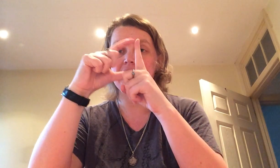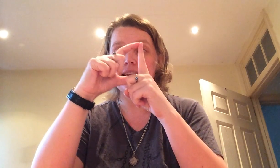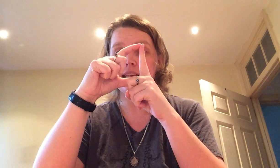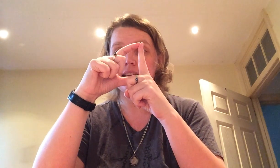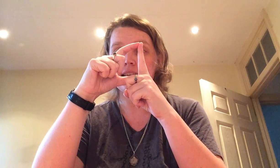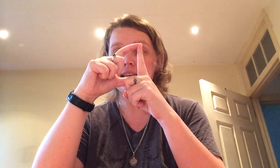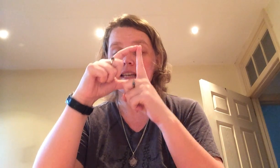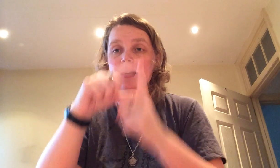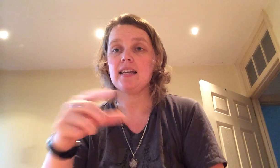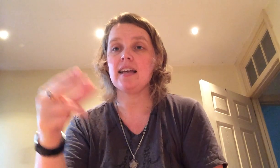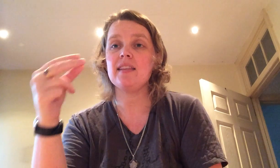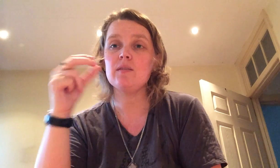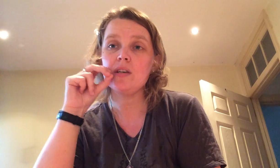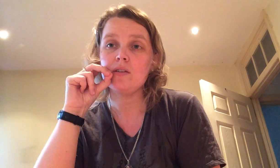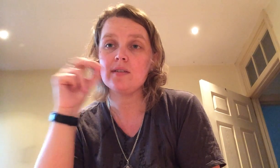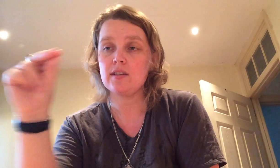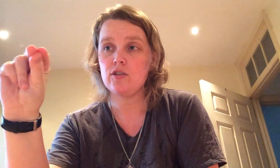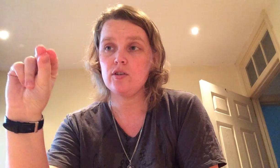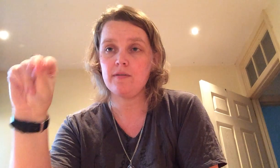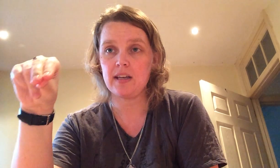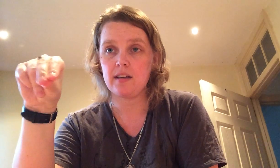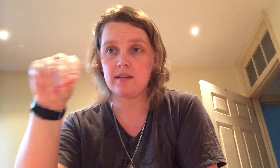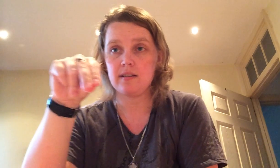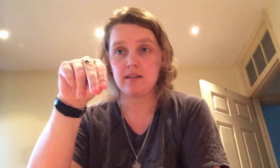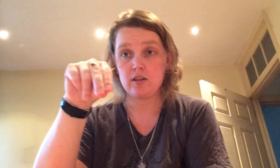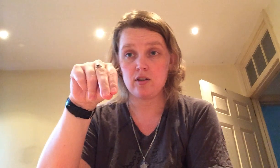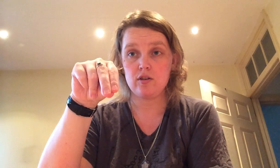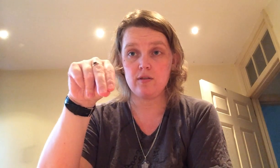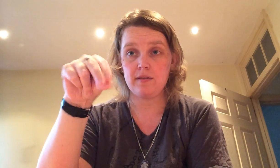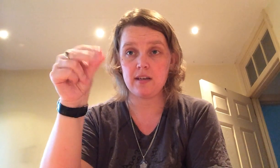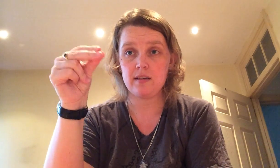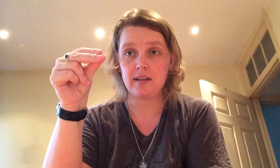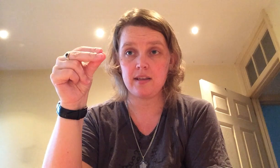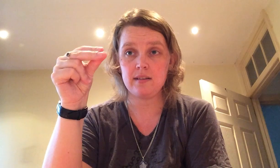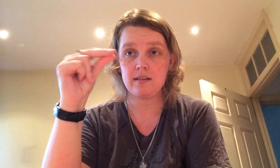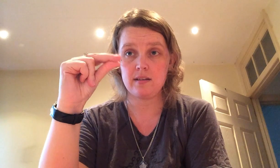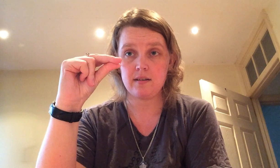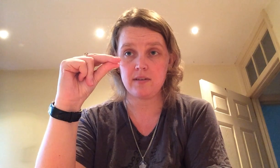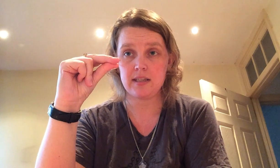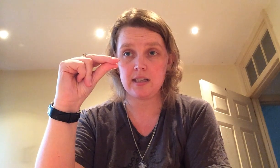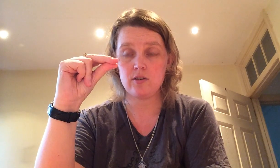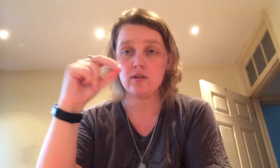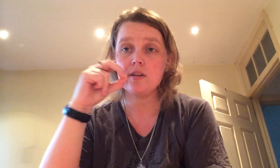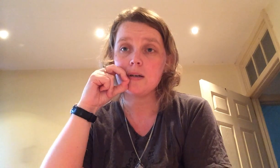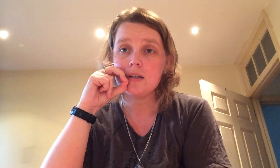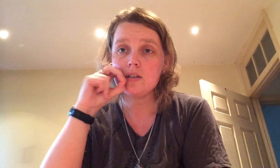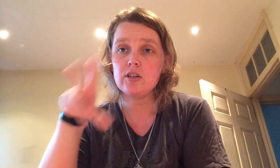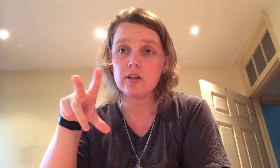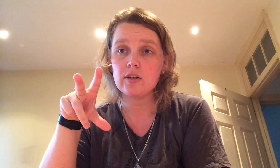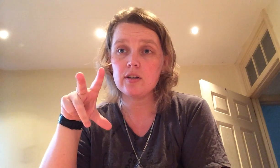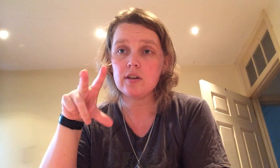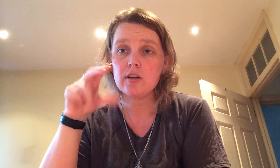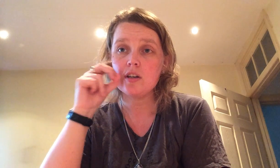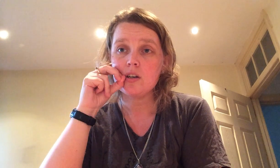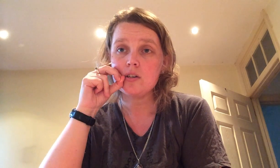D, and then we use this two fingers like this. You can see it too. D,